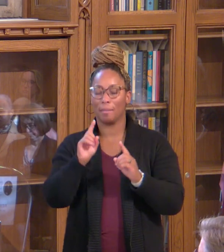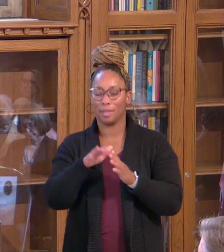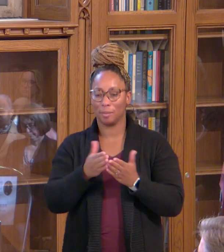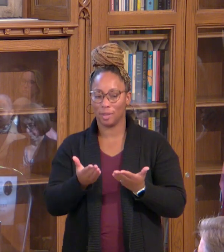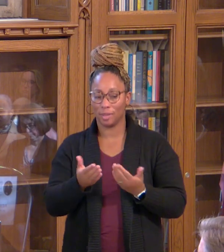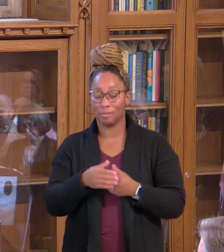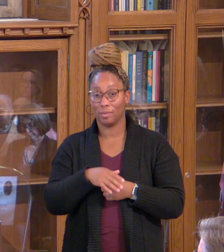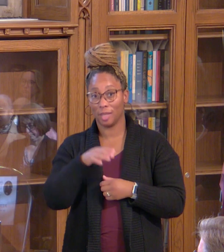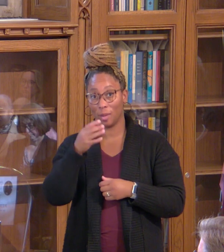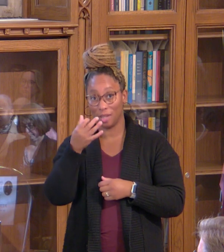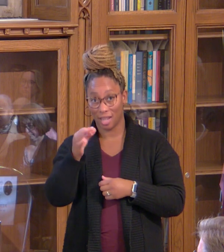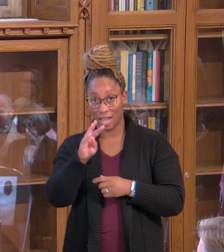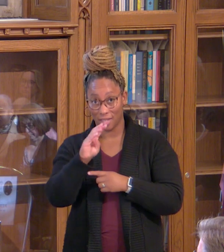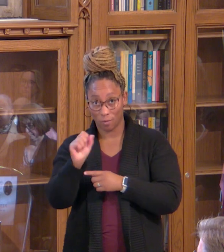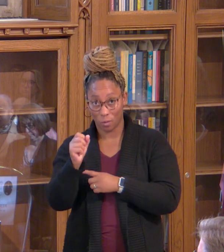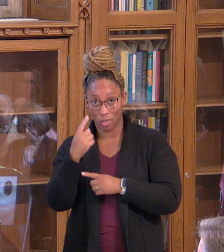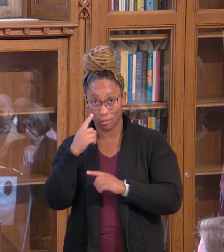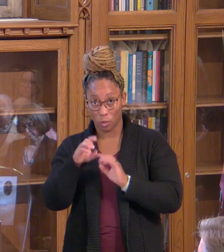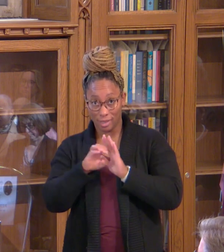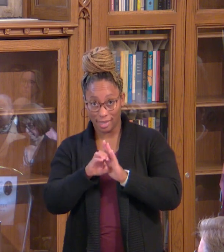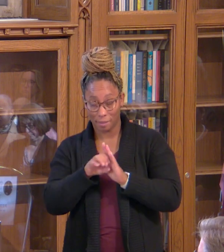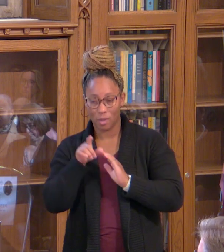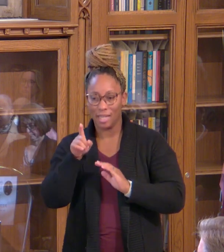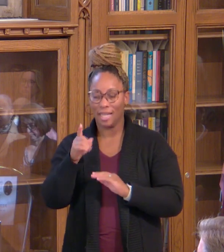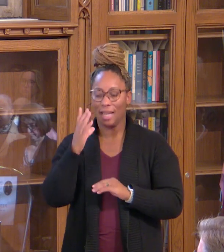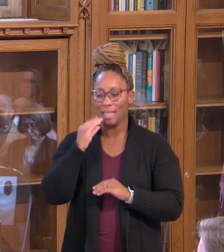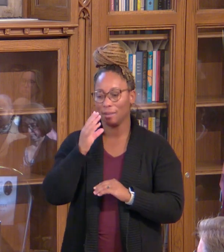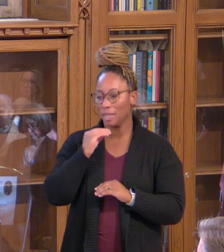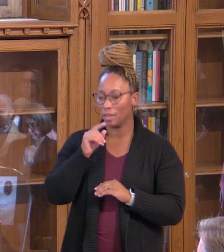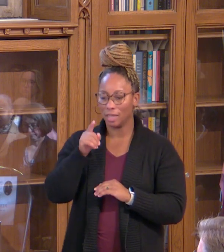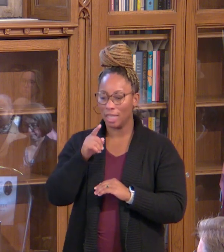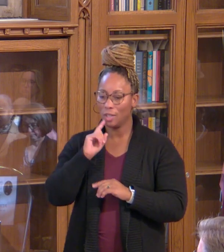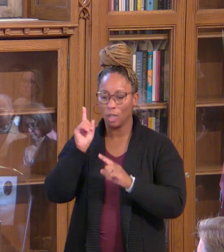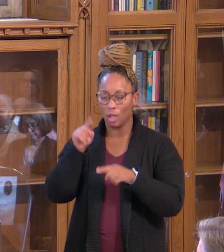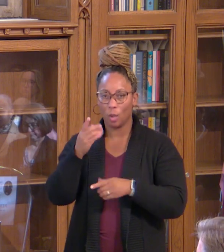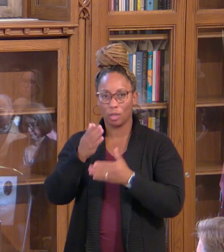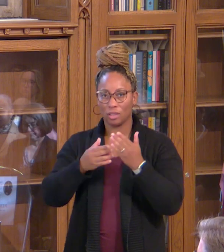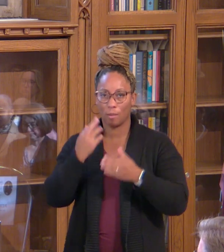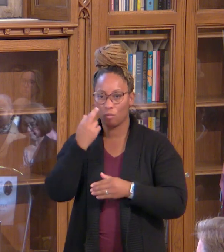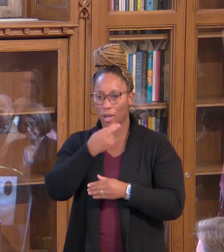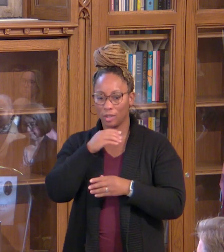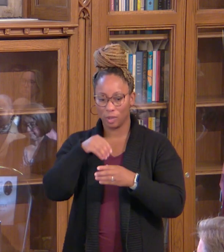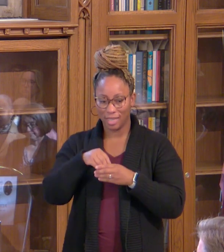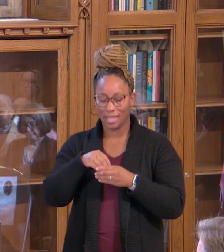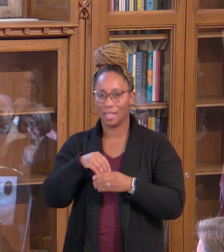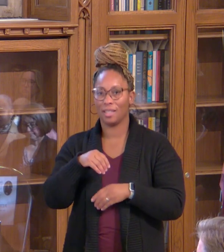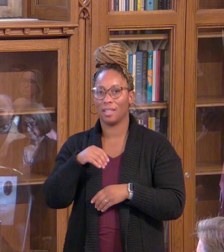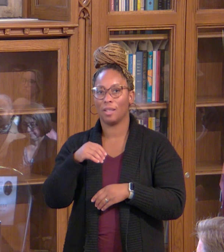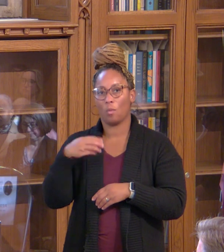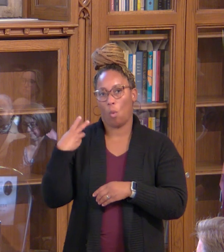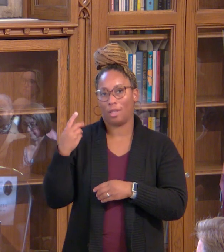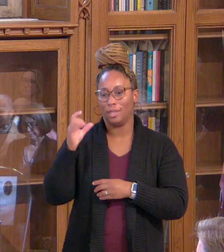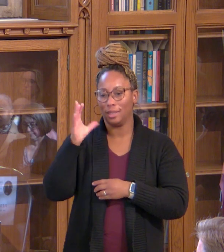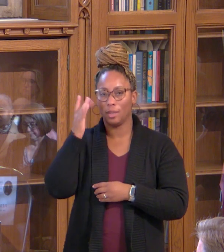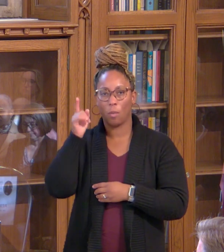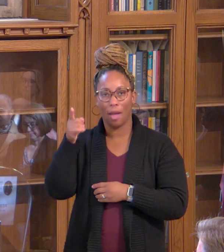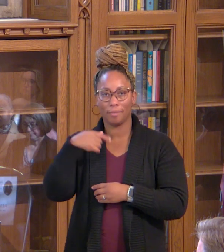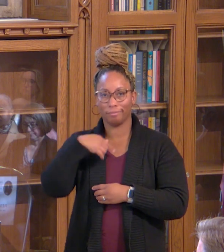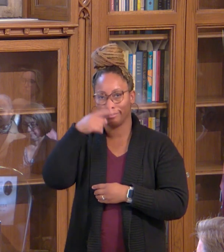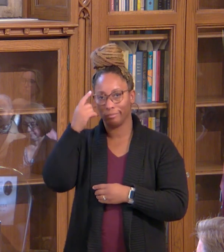in the 1940s for example he experienced not being able to eat at restaurants in the nation's capital because of his